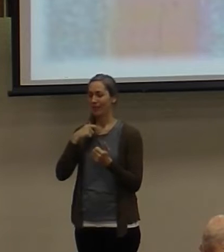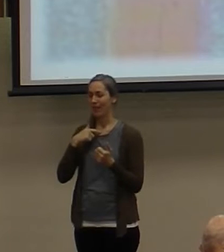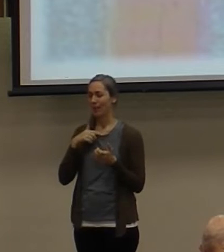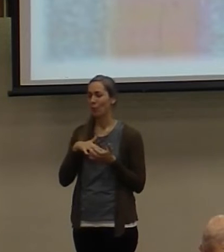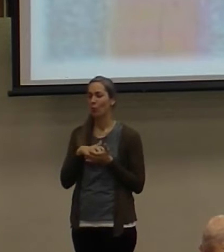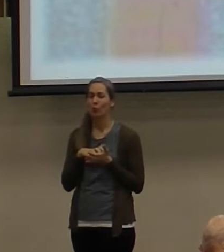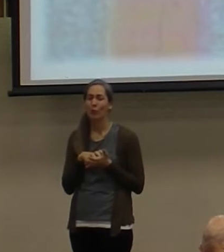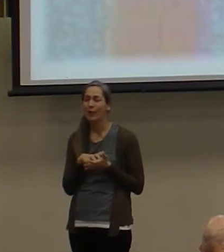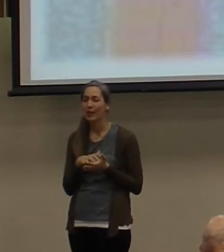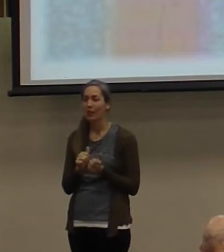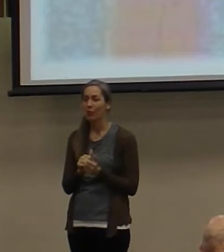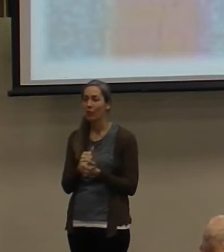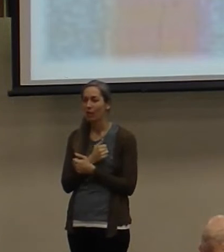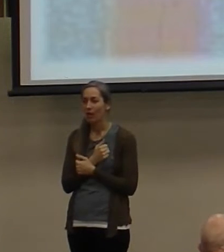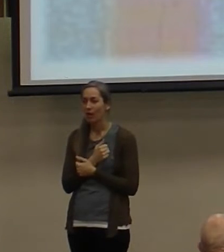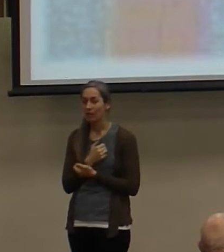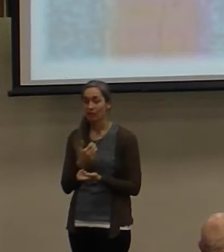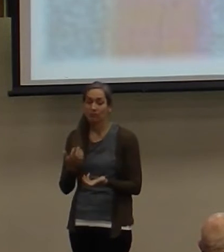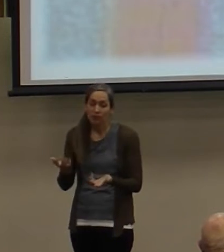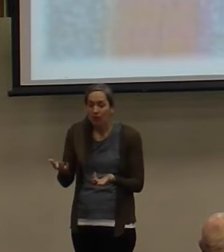wife talks to me that way every morning.